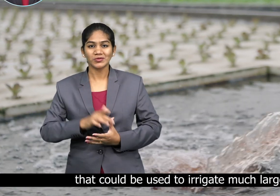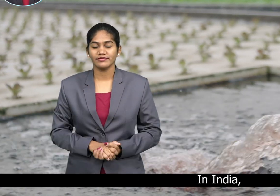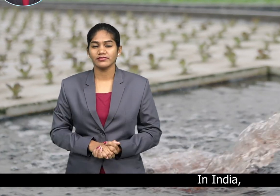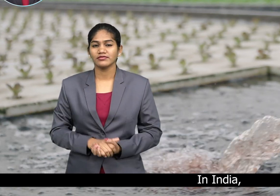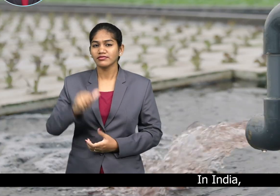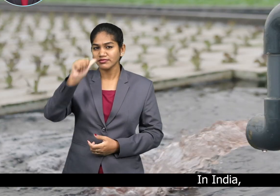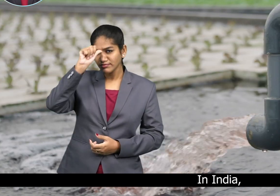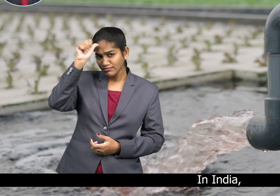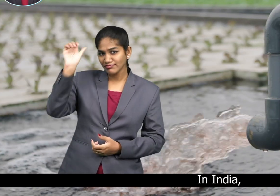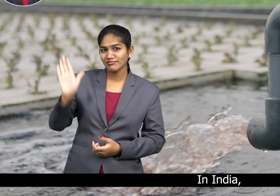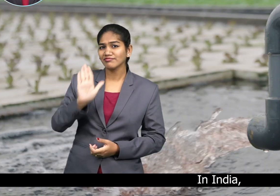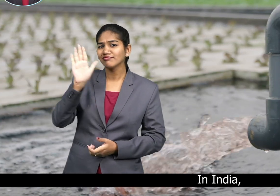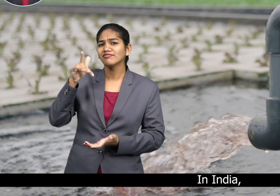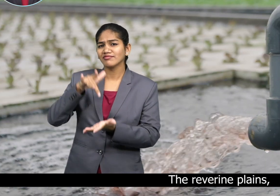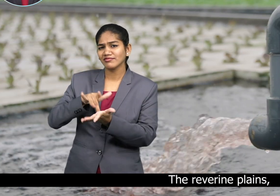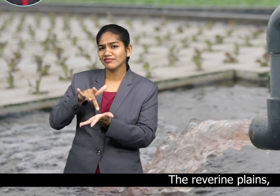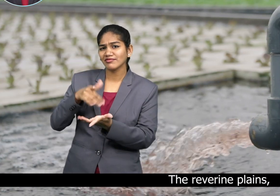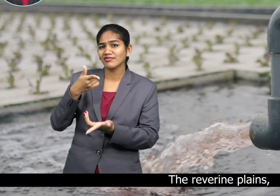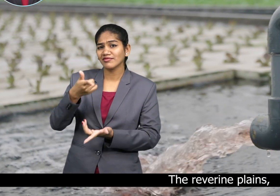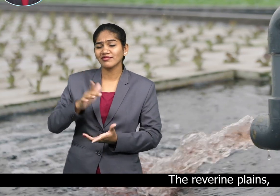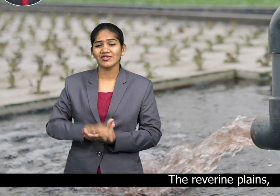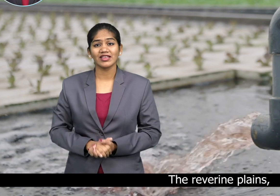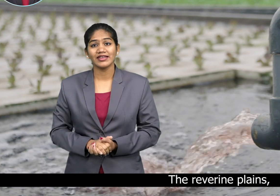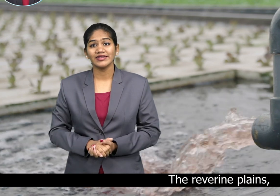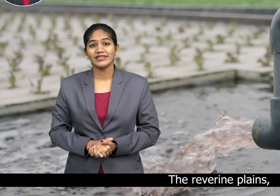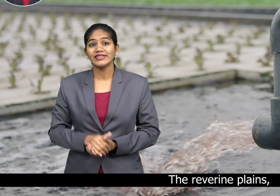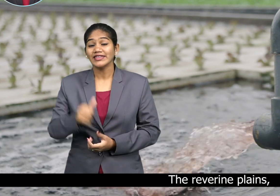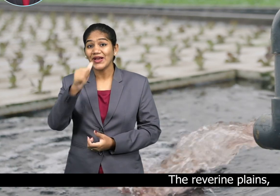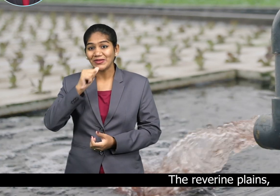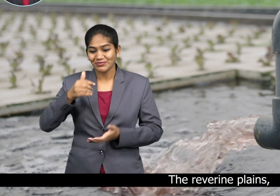In India, the riverine plains